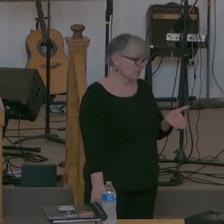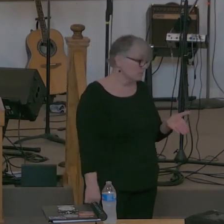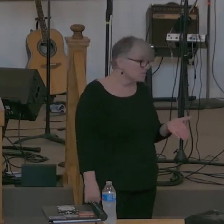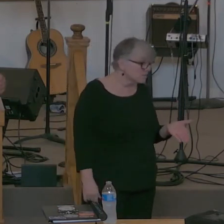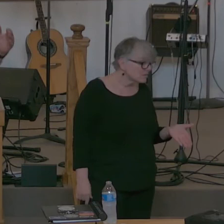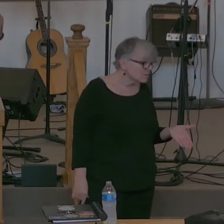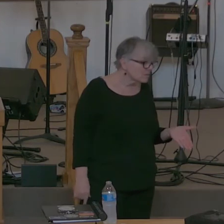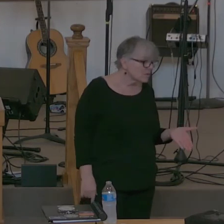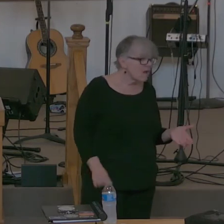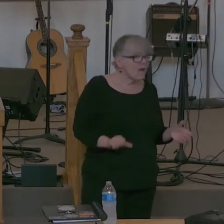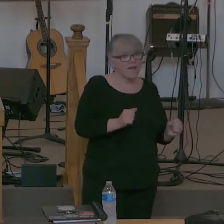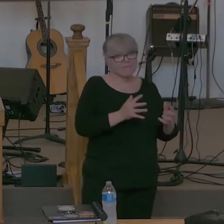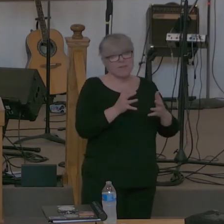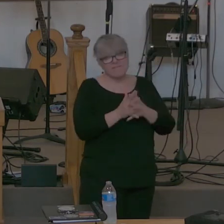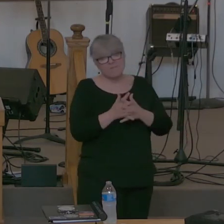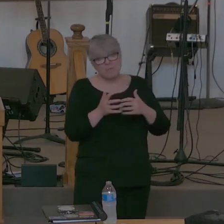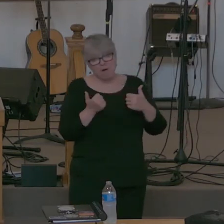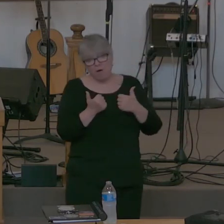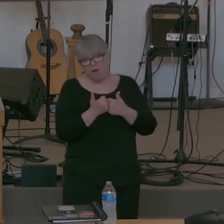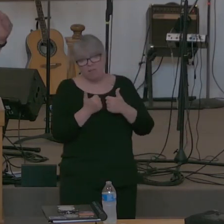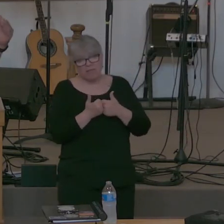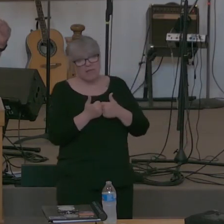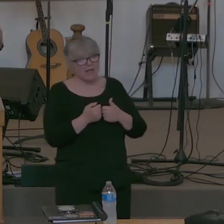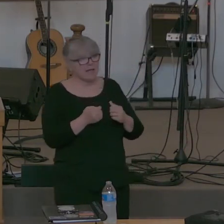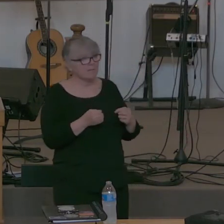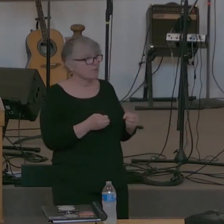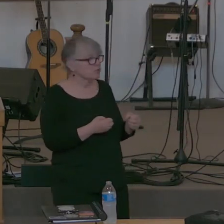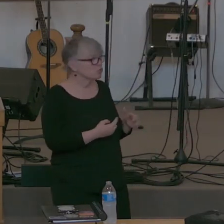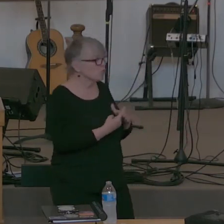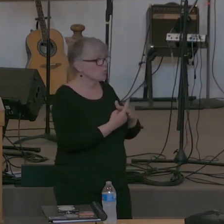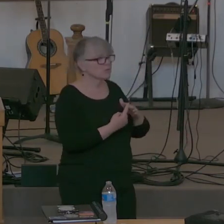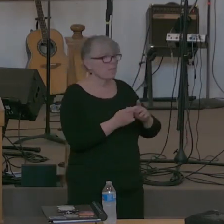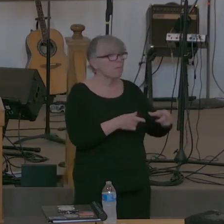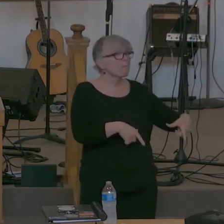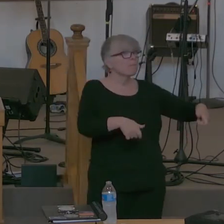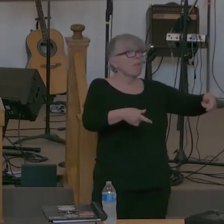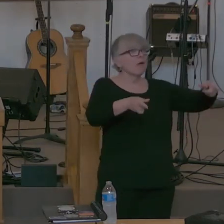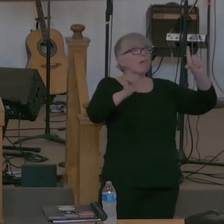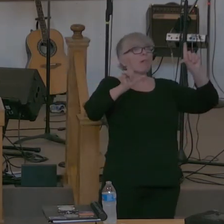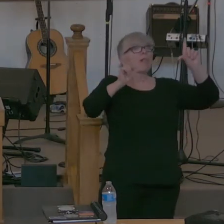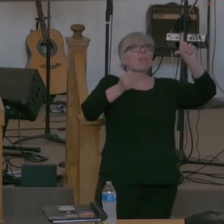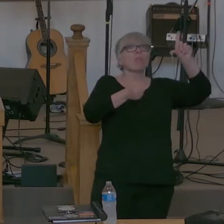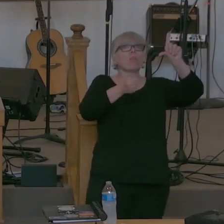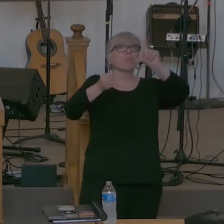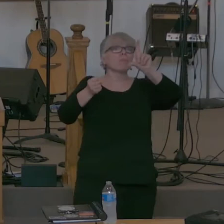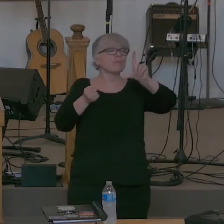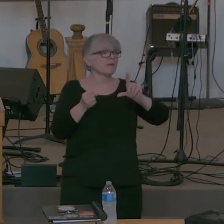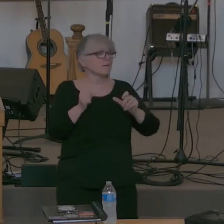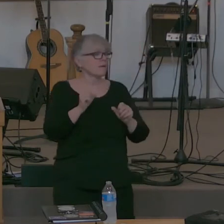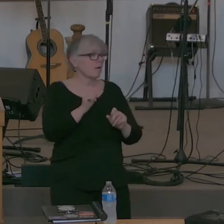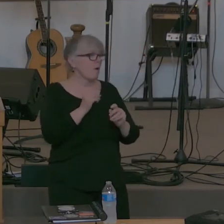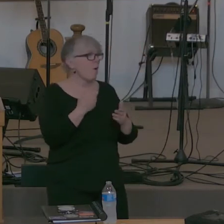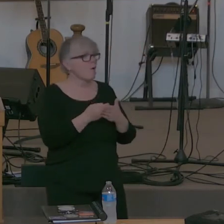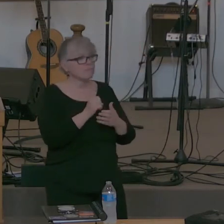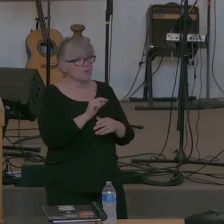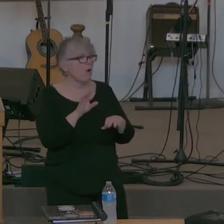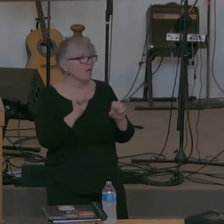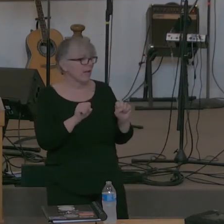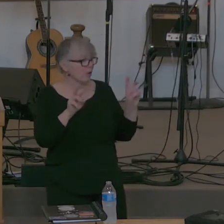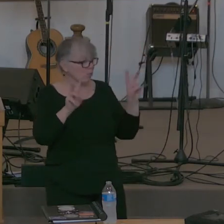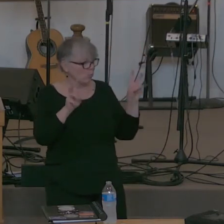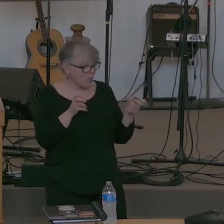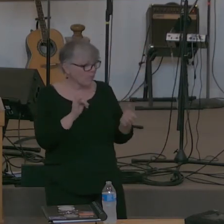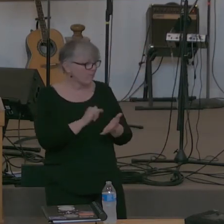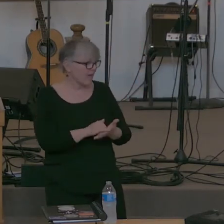at every football game. It's at all the different. Everybody can quote John. I won't say everybody.